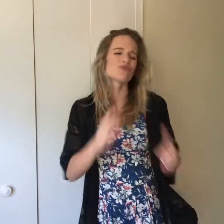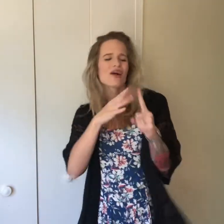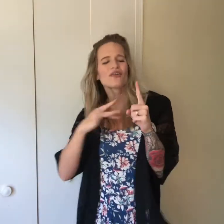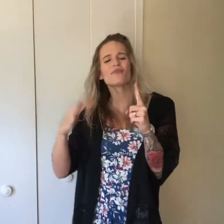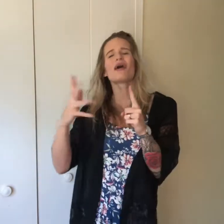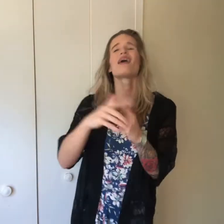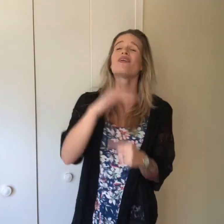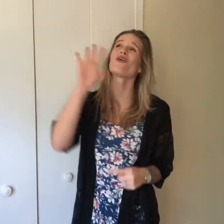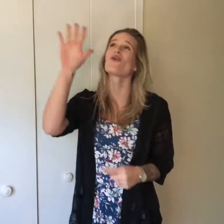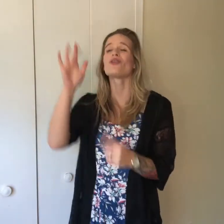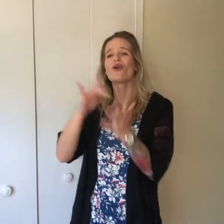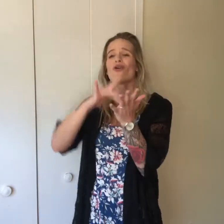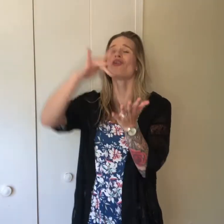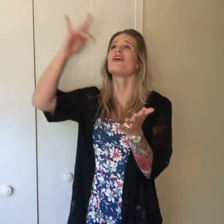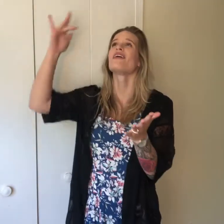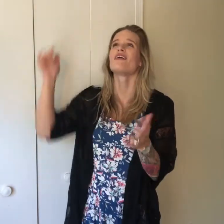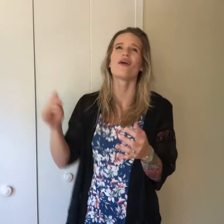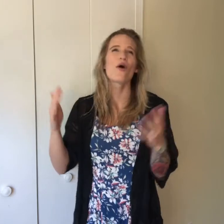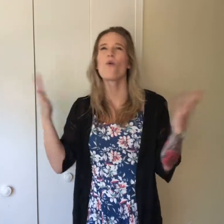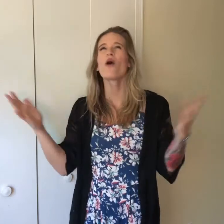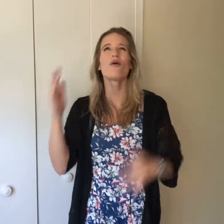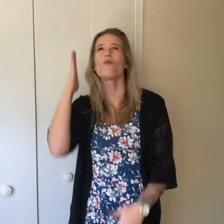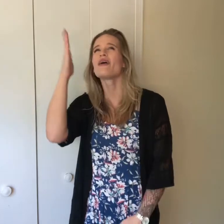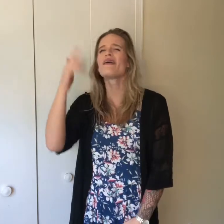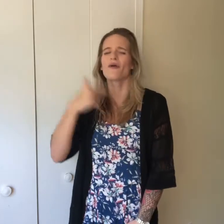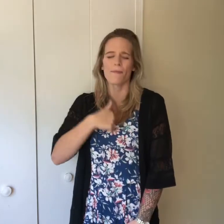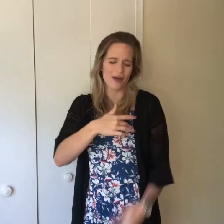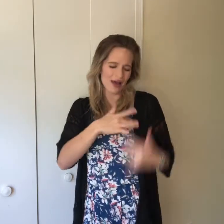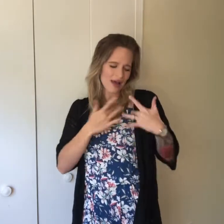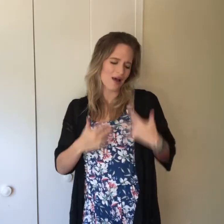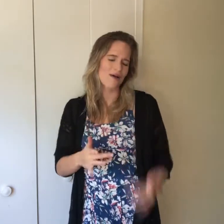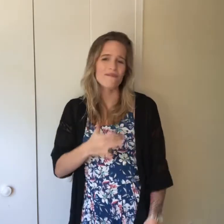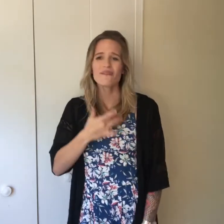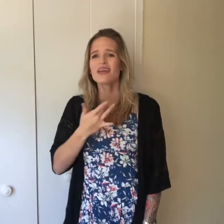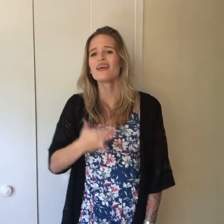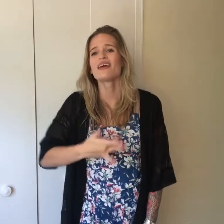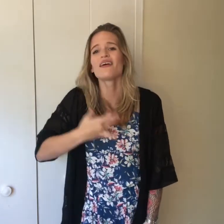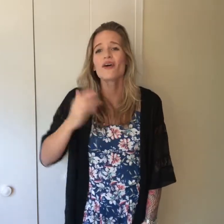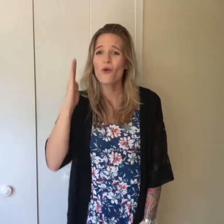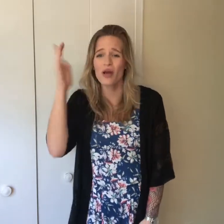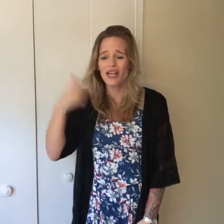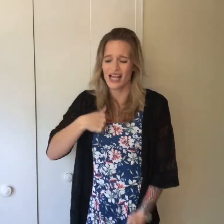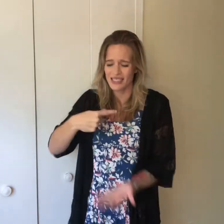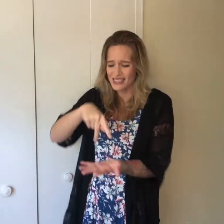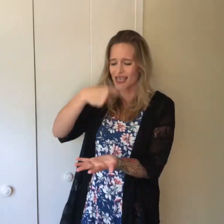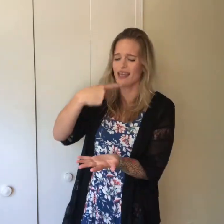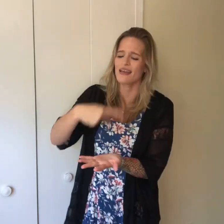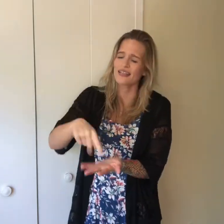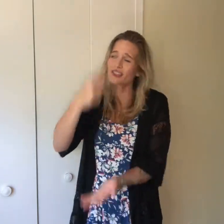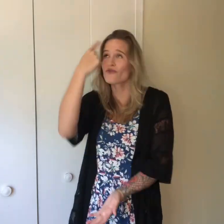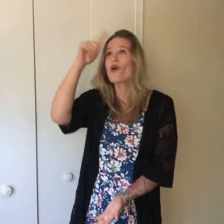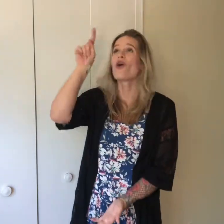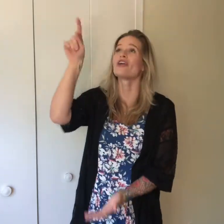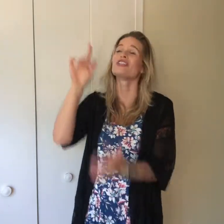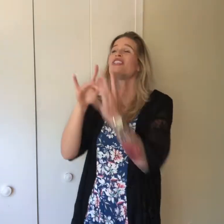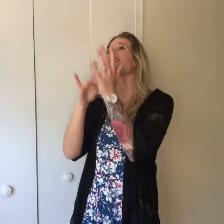Surrounded by your glory, what will my heart feel? Will I dance for you,